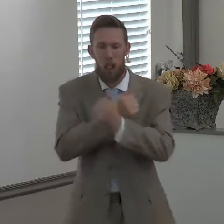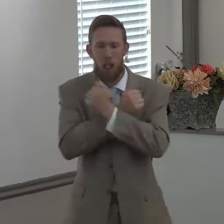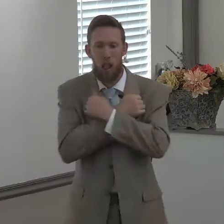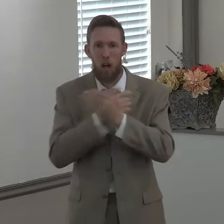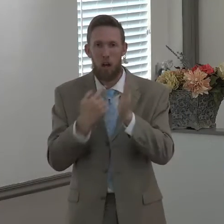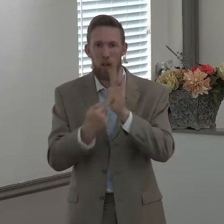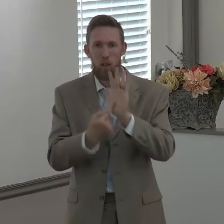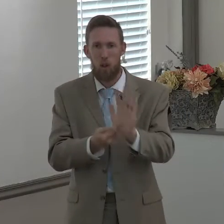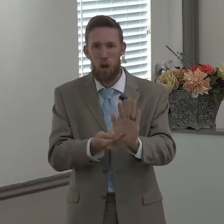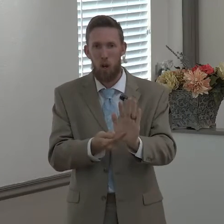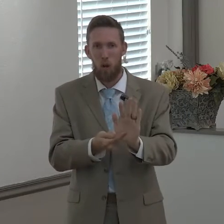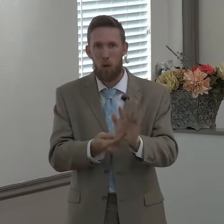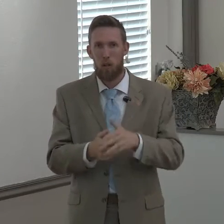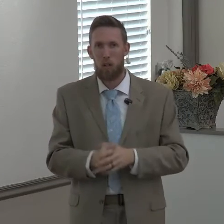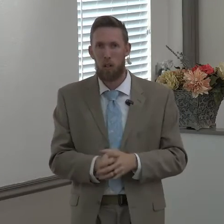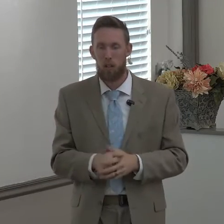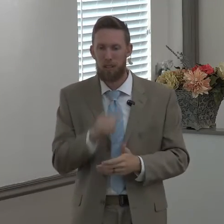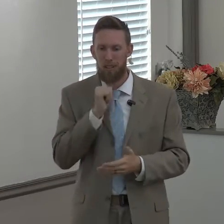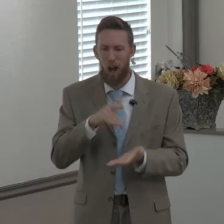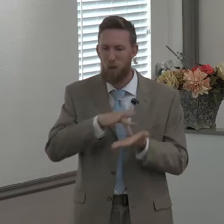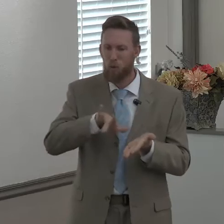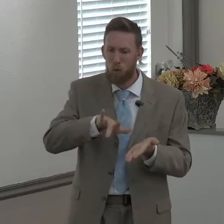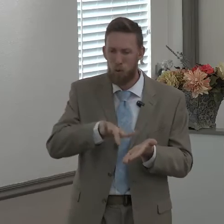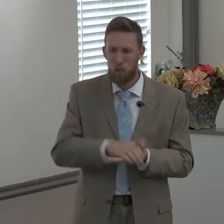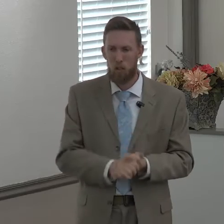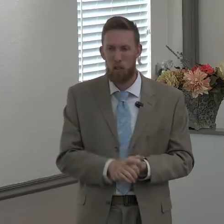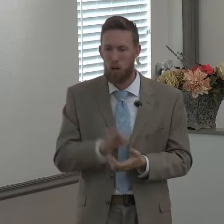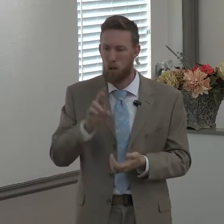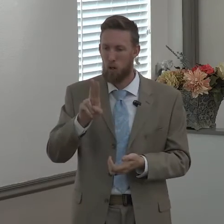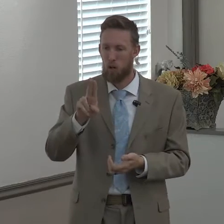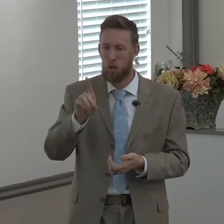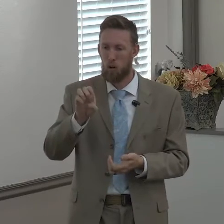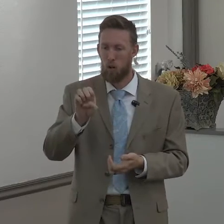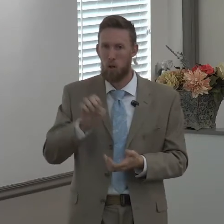I'm just a sinner saved by the grace of God, that's all.